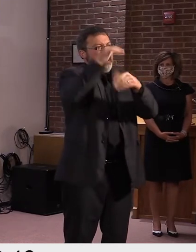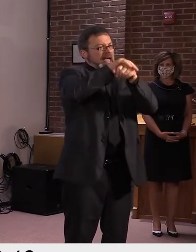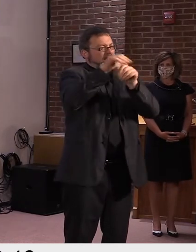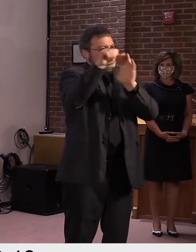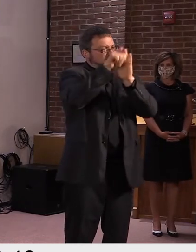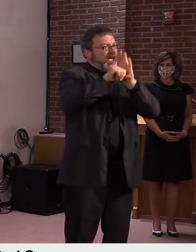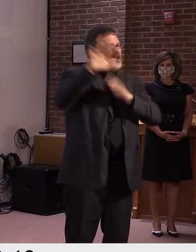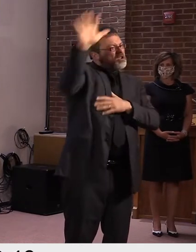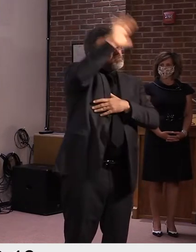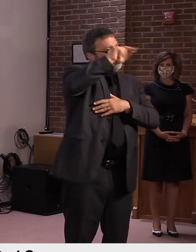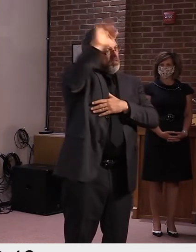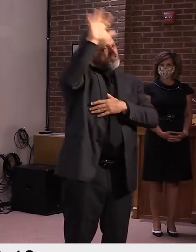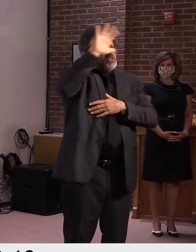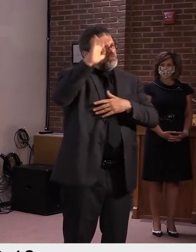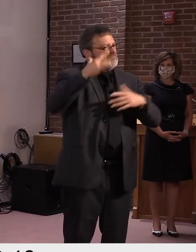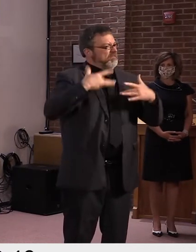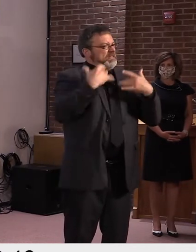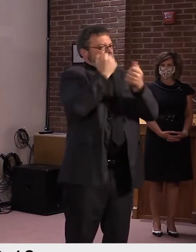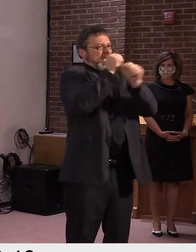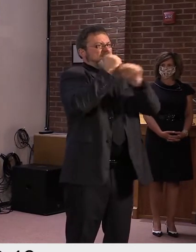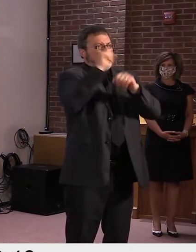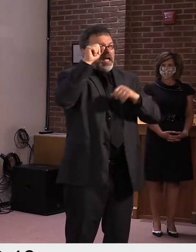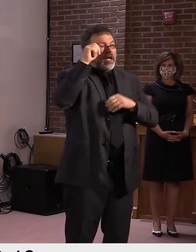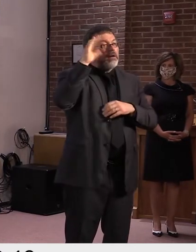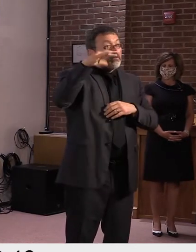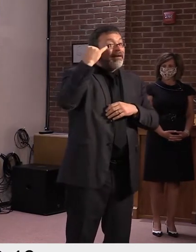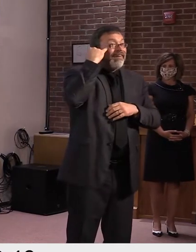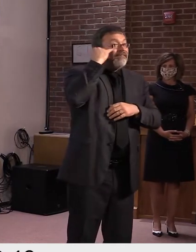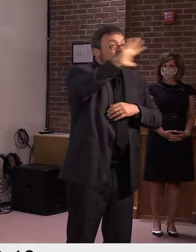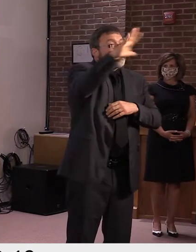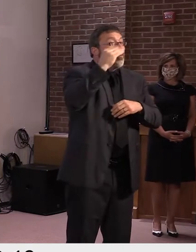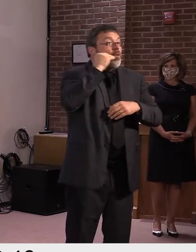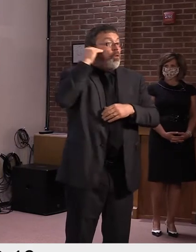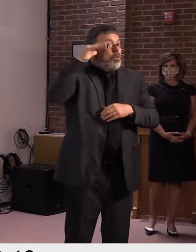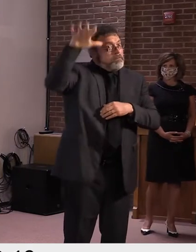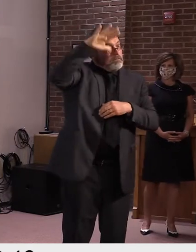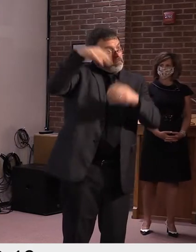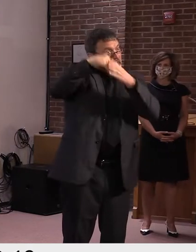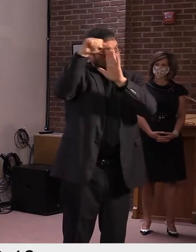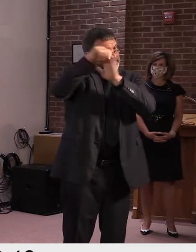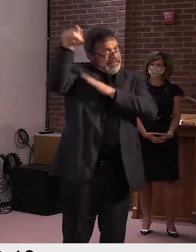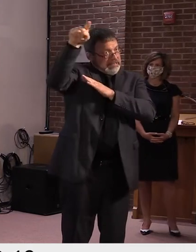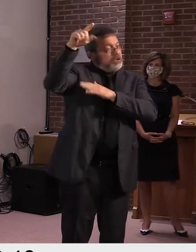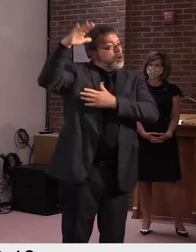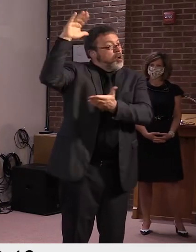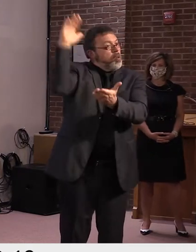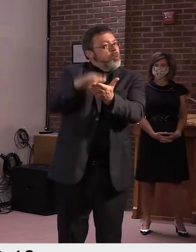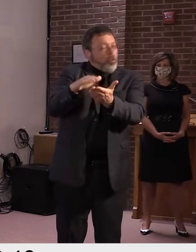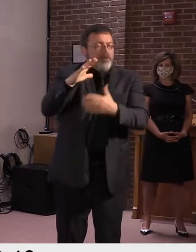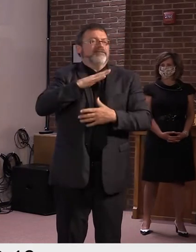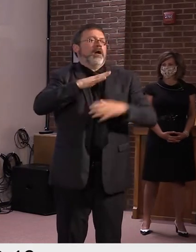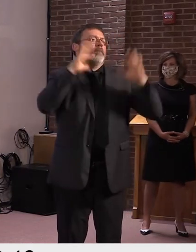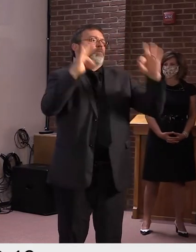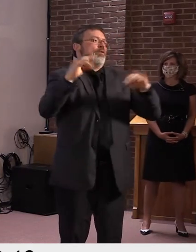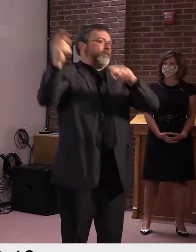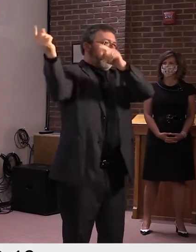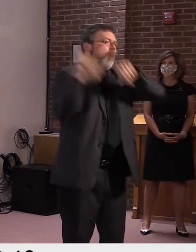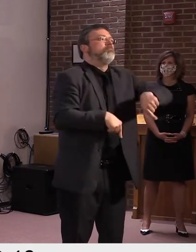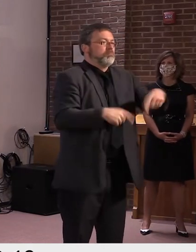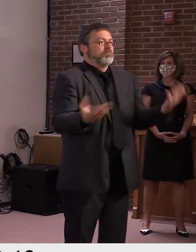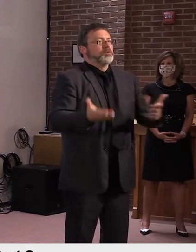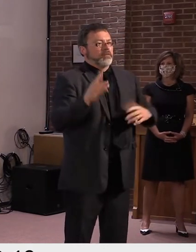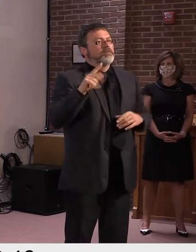case counts. On Friday, we expect to expand the number of states that are within driving distance of Vermont and can meet